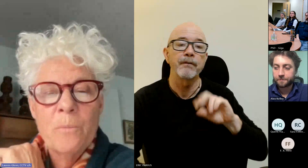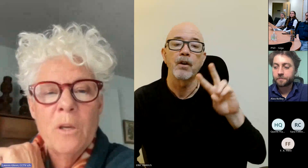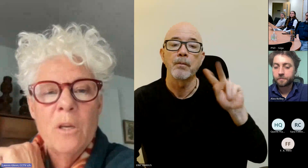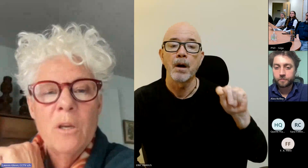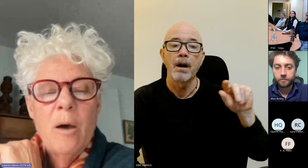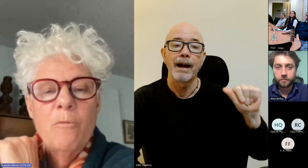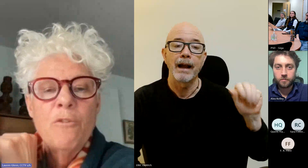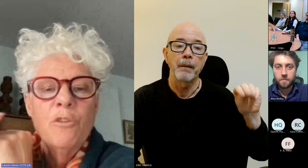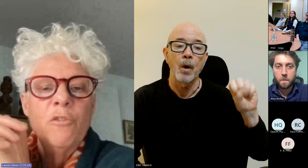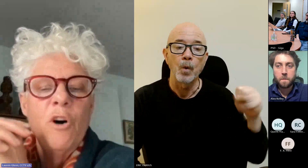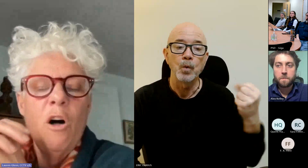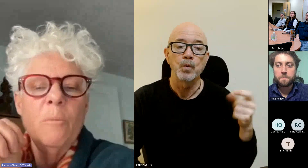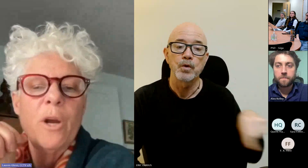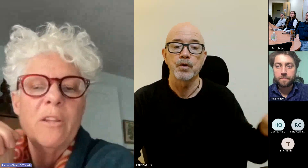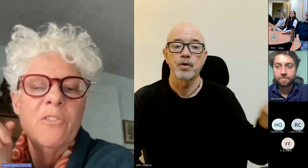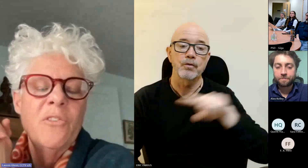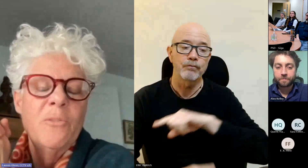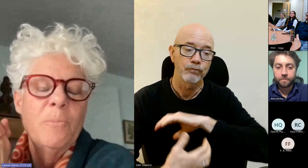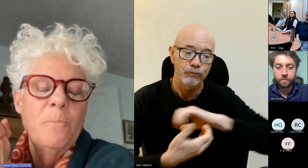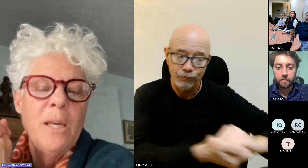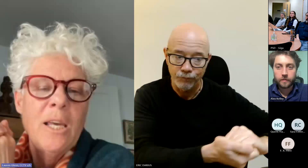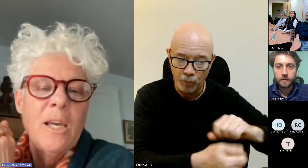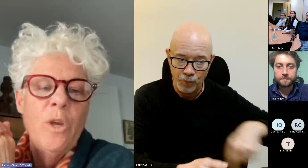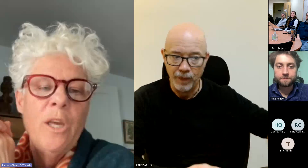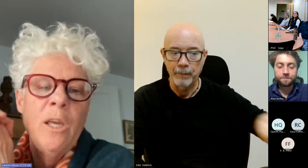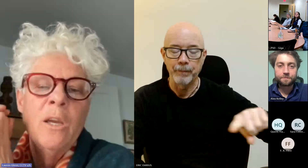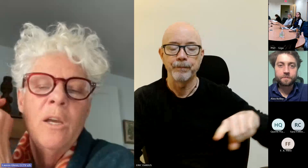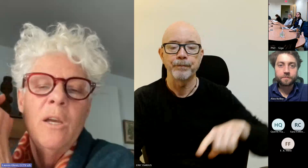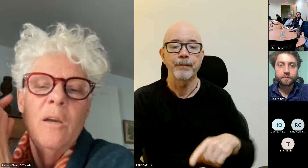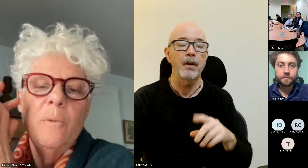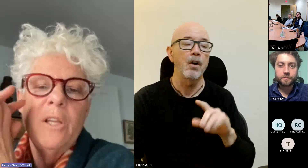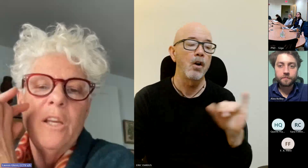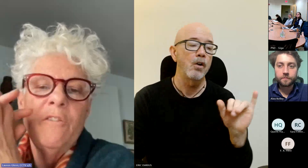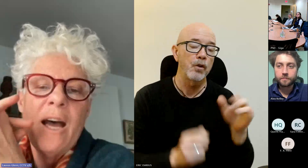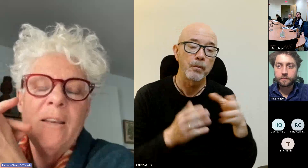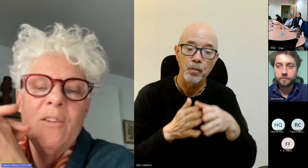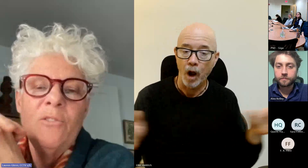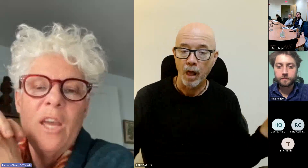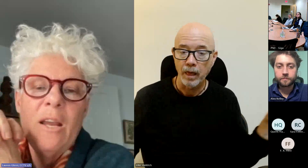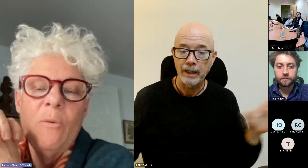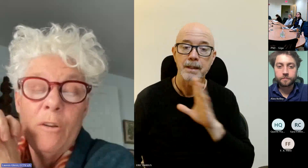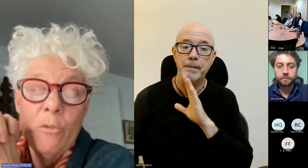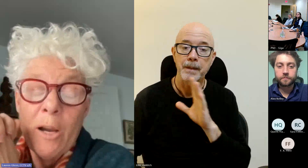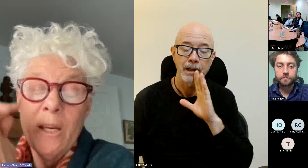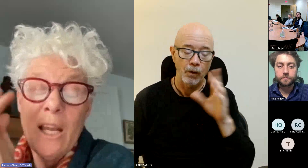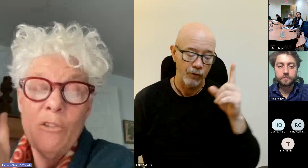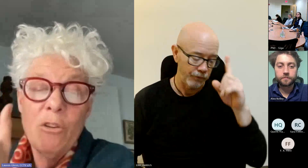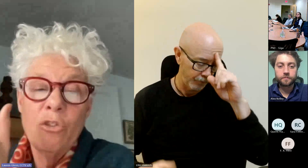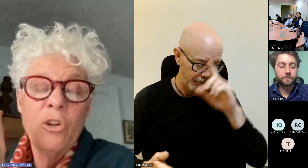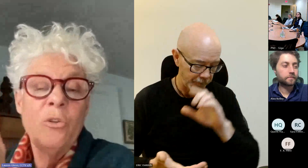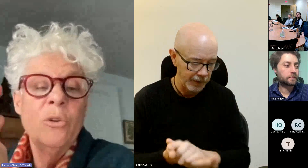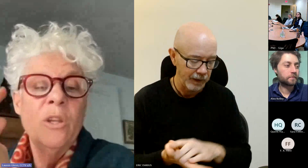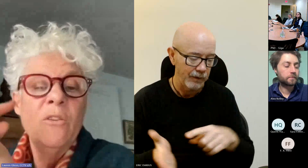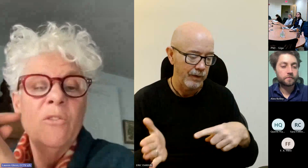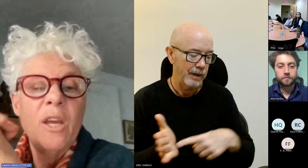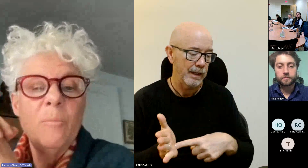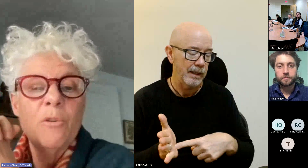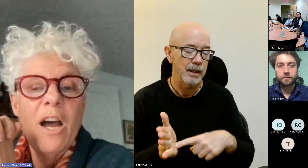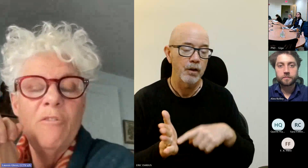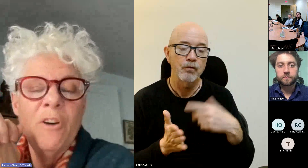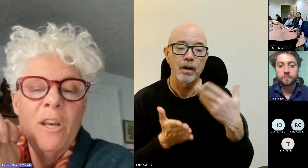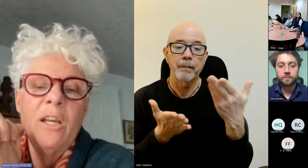AMOs. First of all, broadly speaking, we believe that the state, one of the recommendations should include that